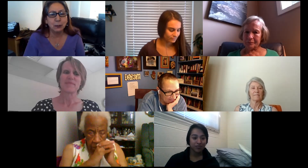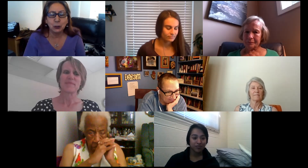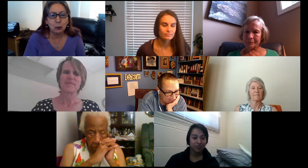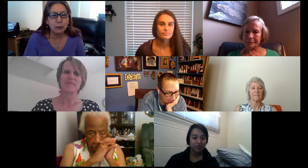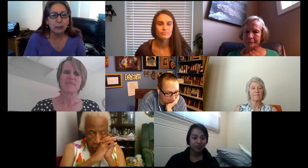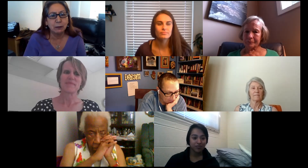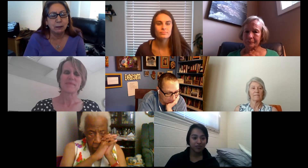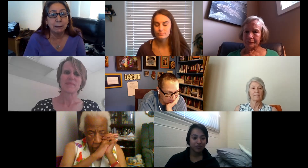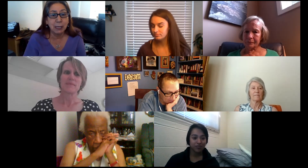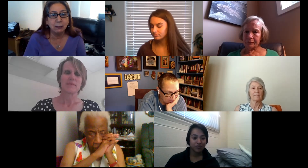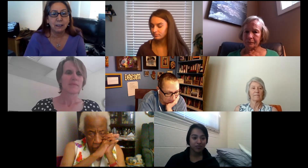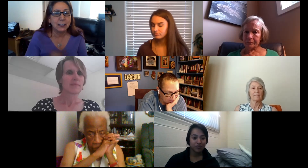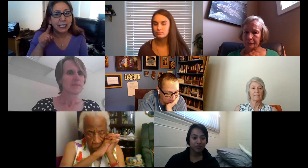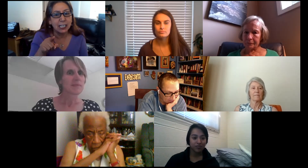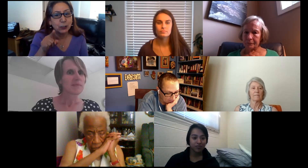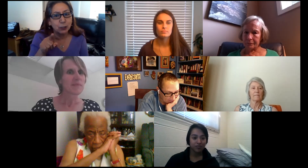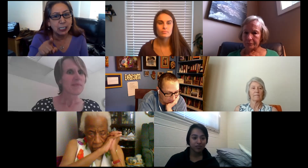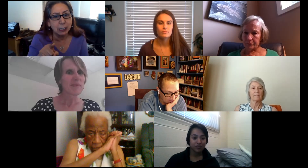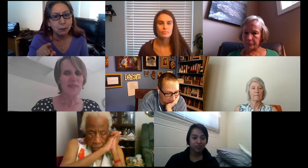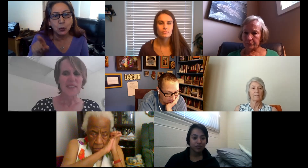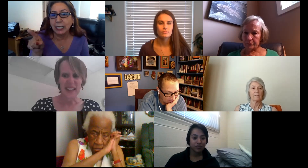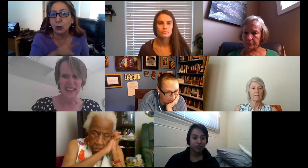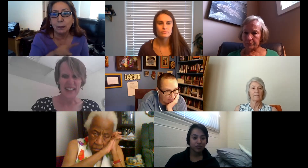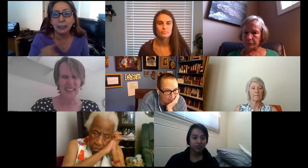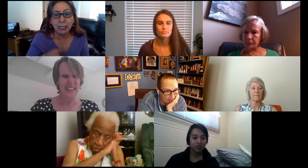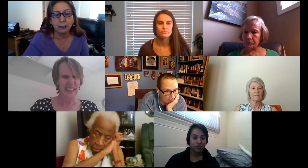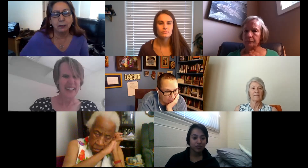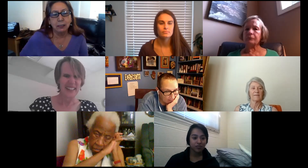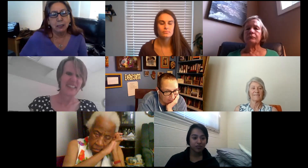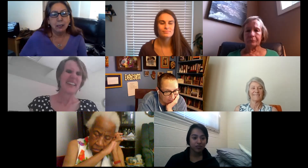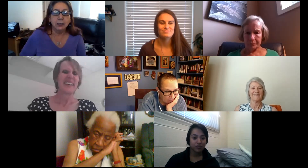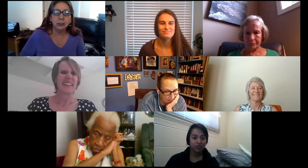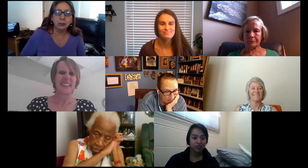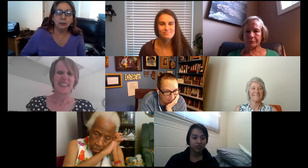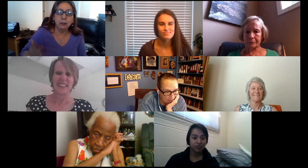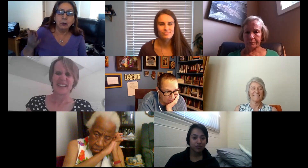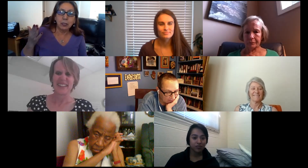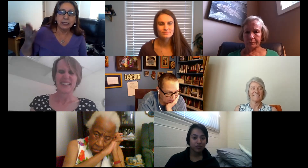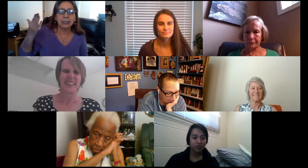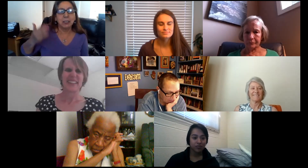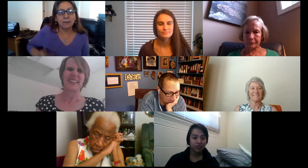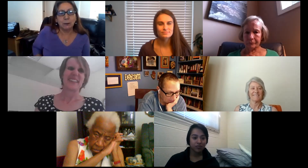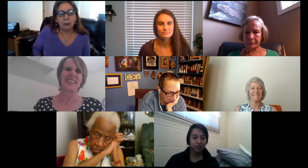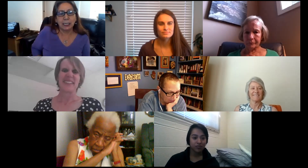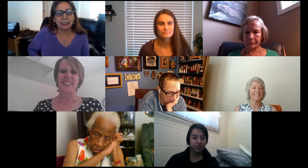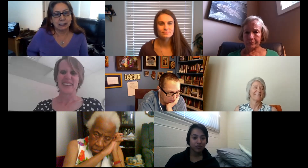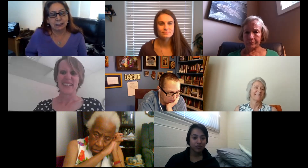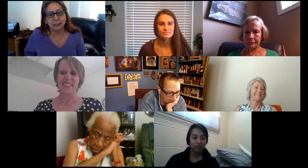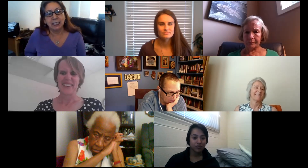supposed to open the mail. If it's not under your name, you cannot open the mail. So what does Commission for Blind does? They